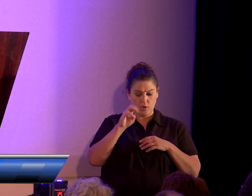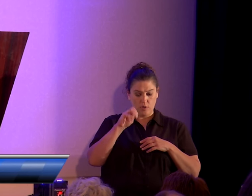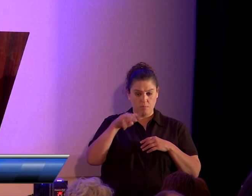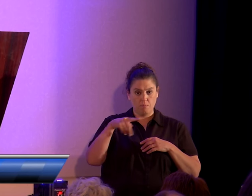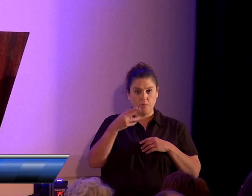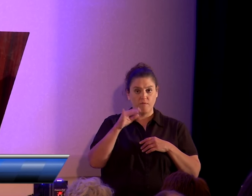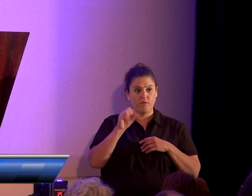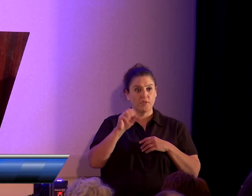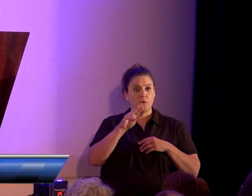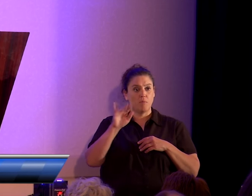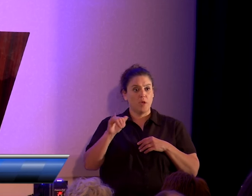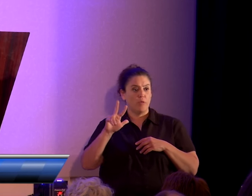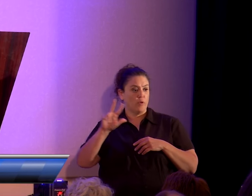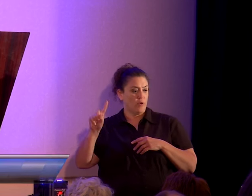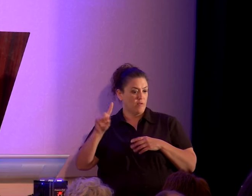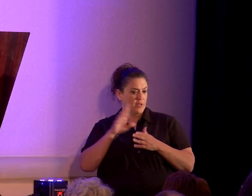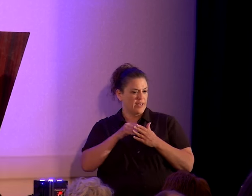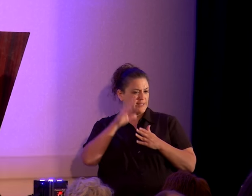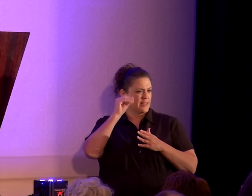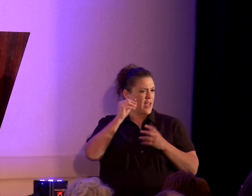May 31st against that guy that nobody would know.